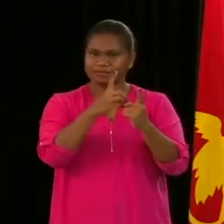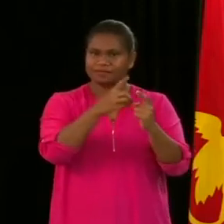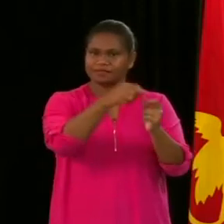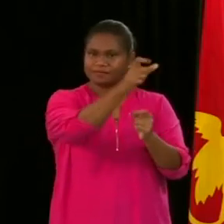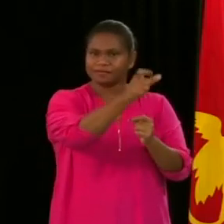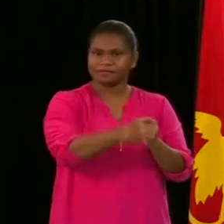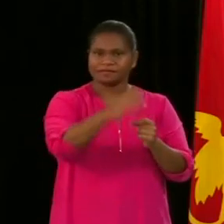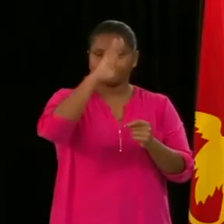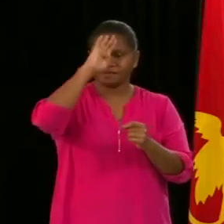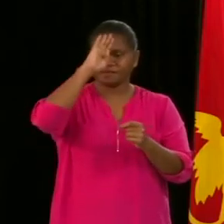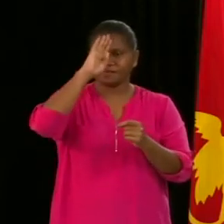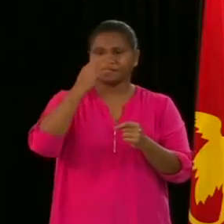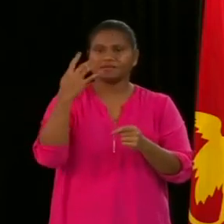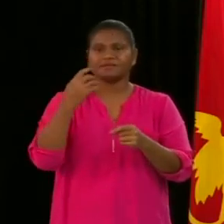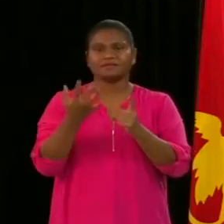another